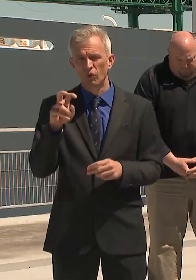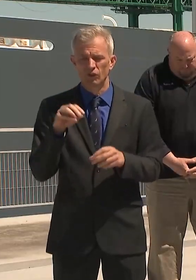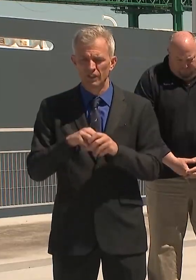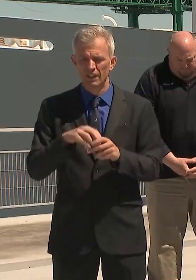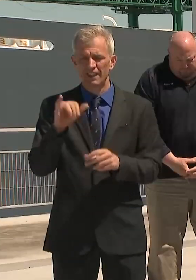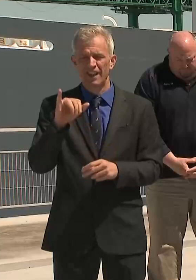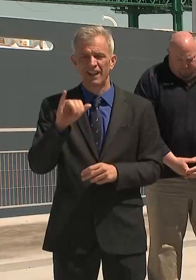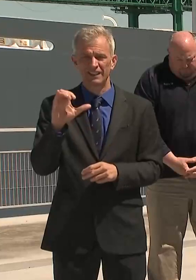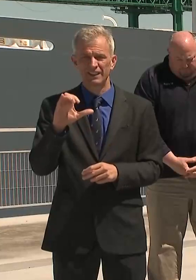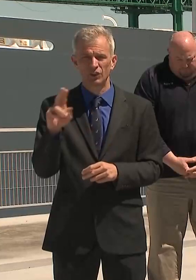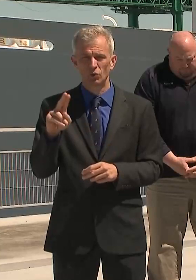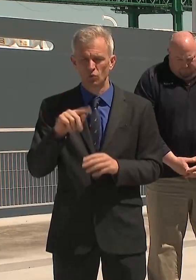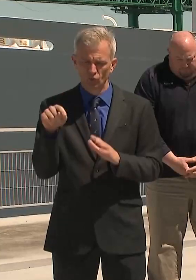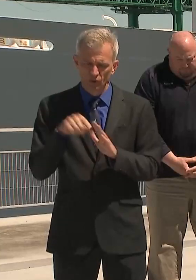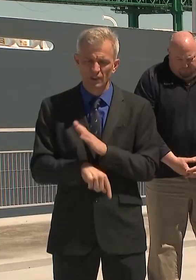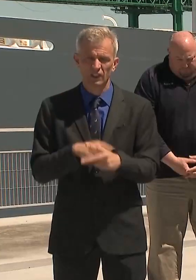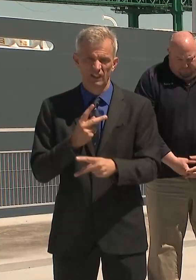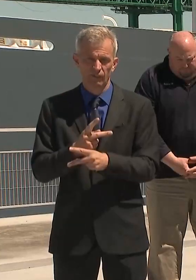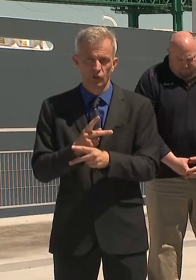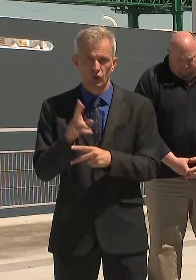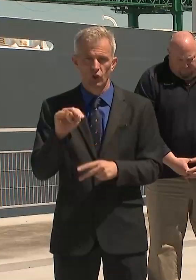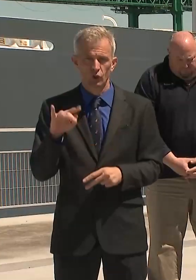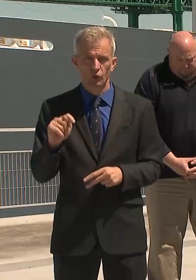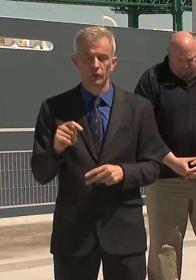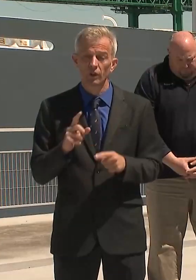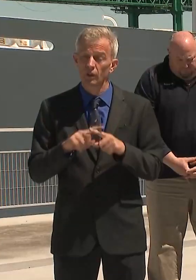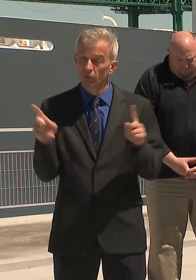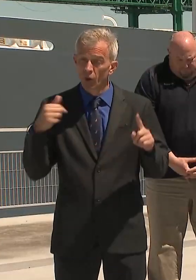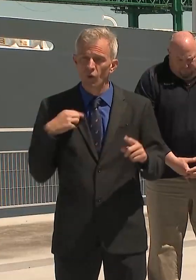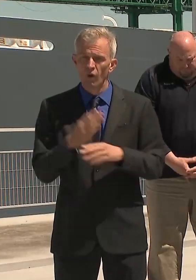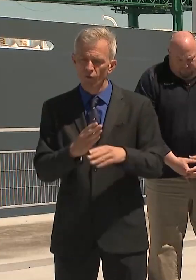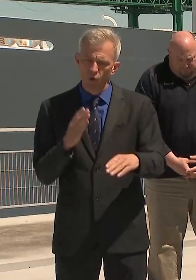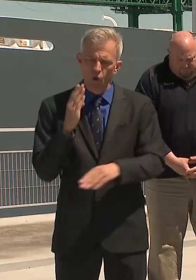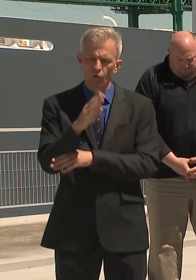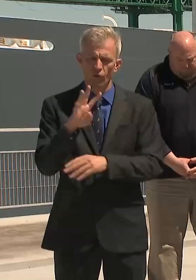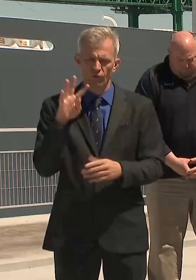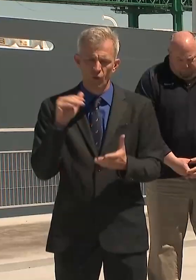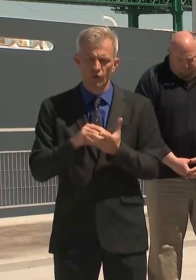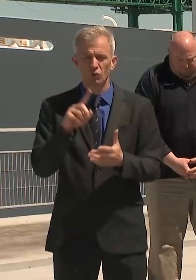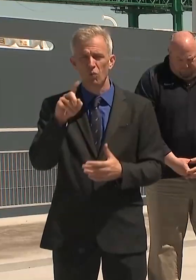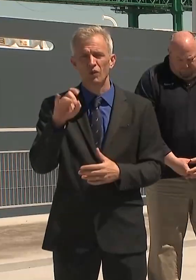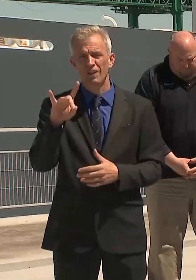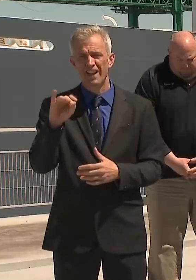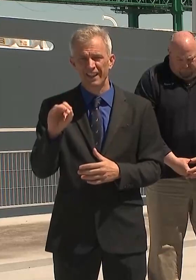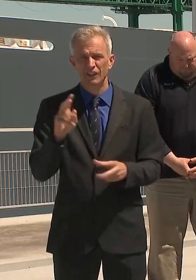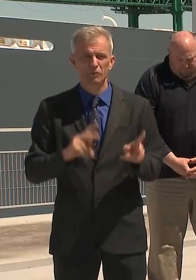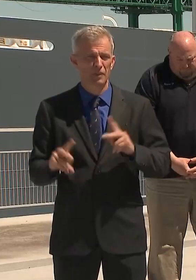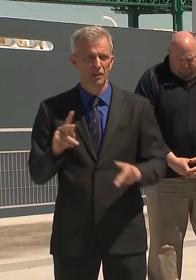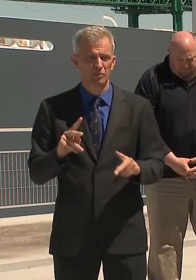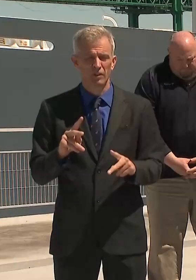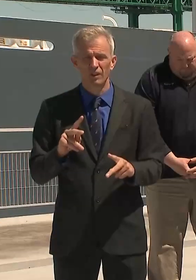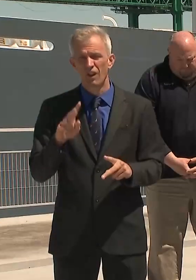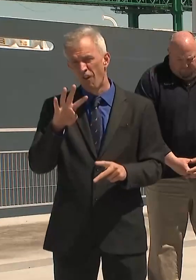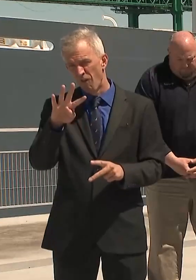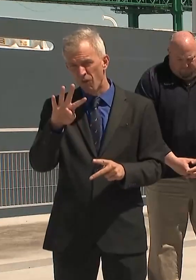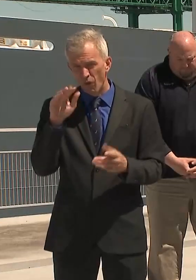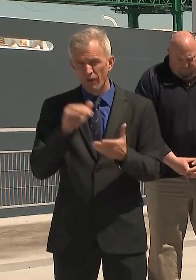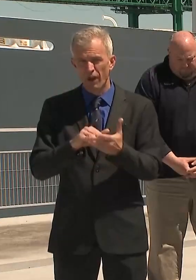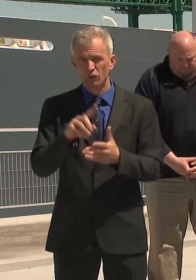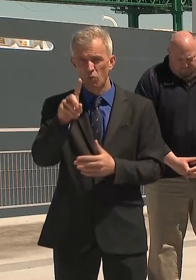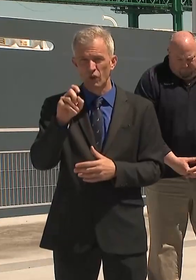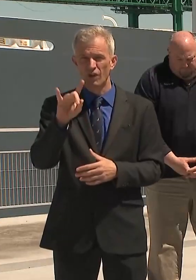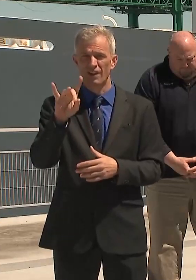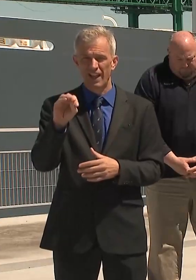ICU. However, we have over 4,180 individuals,